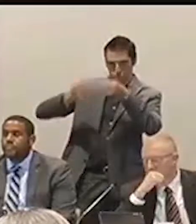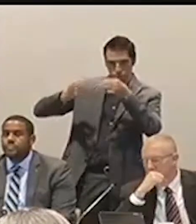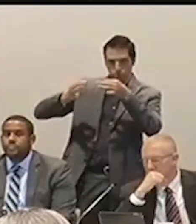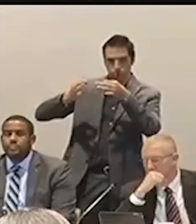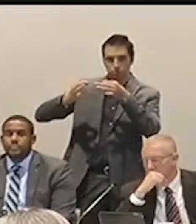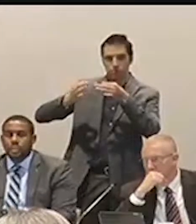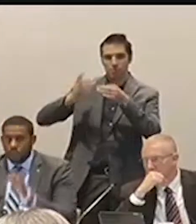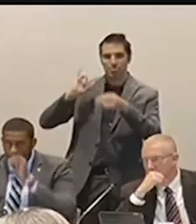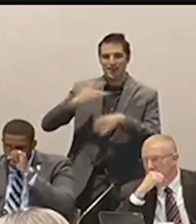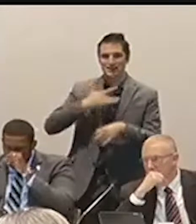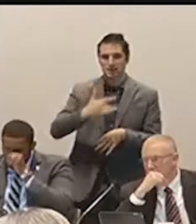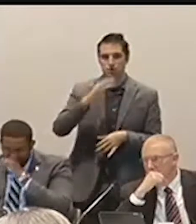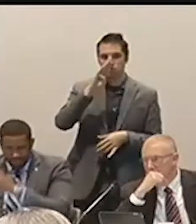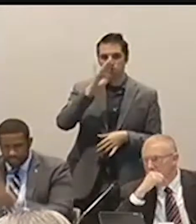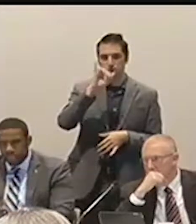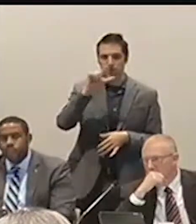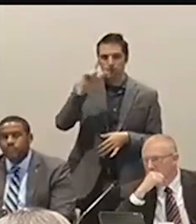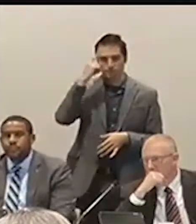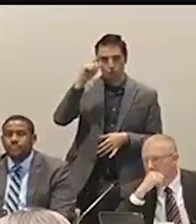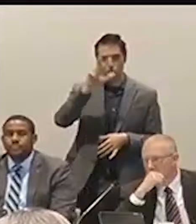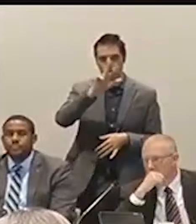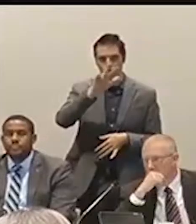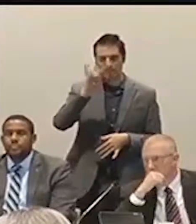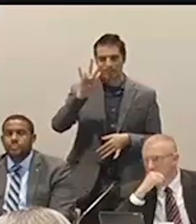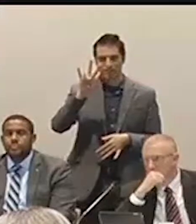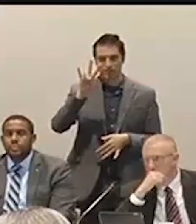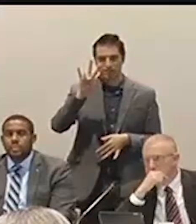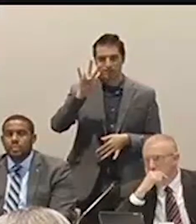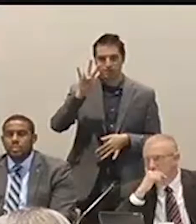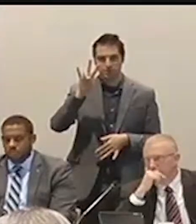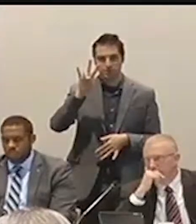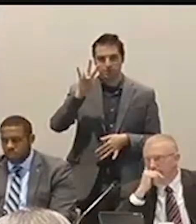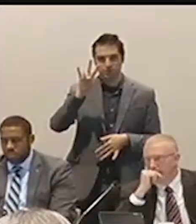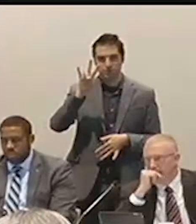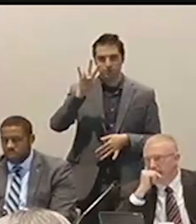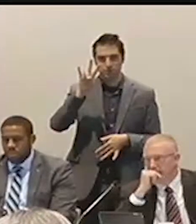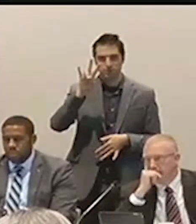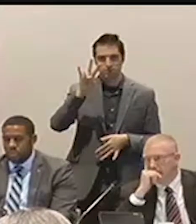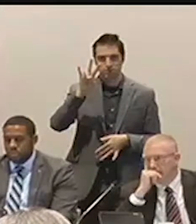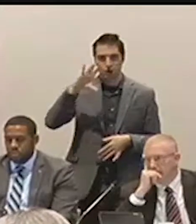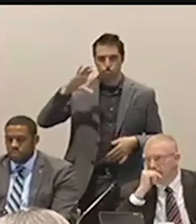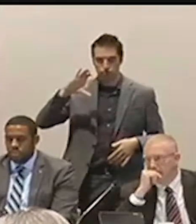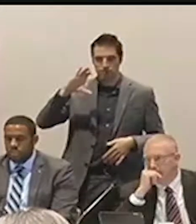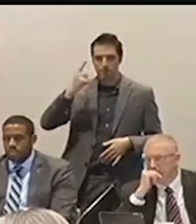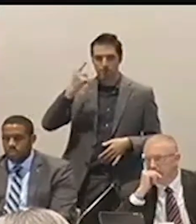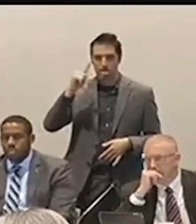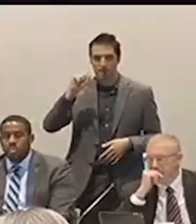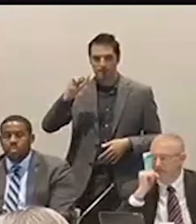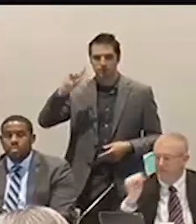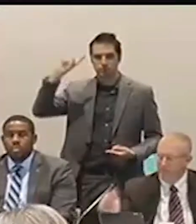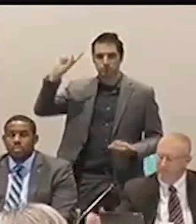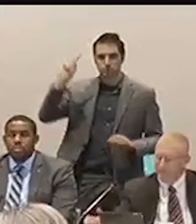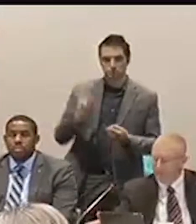quote unquote, typical bill for 3,700 gallons, brought that down to